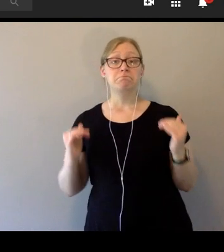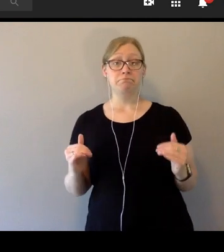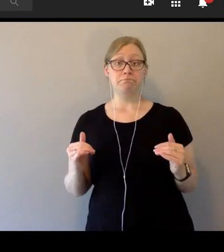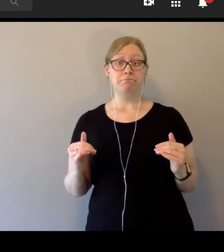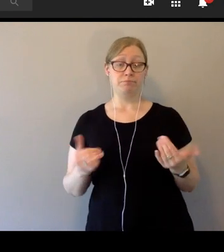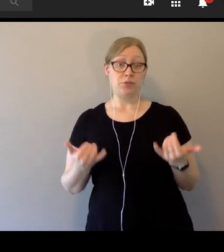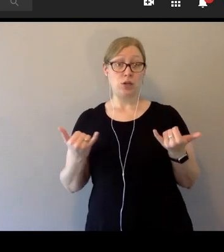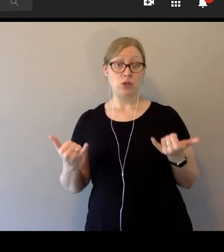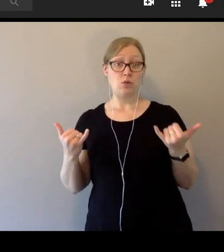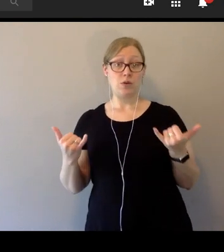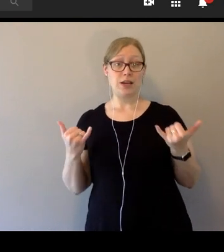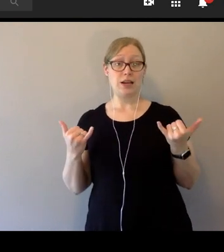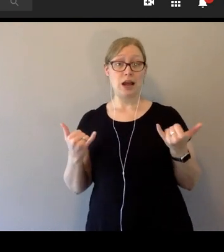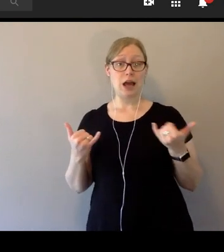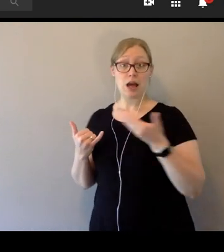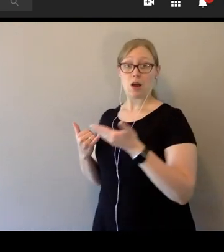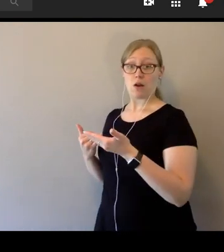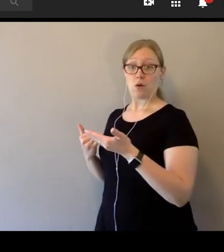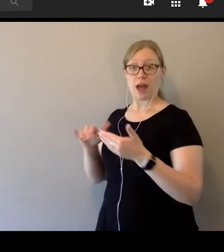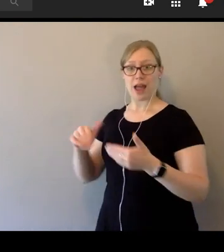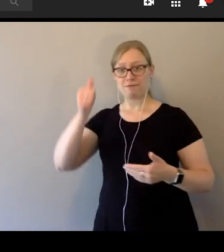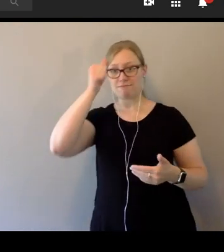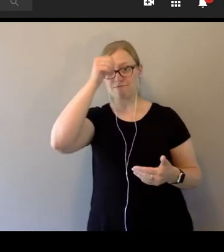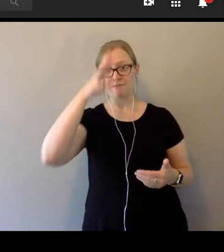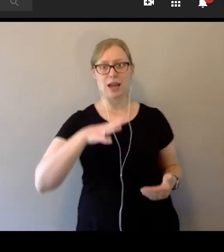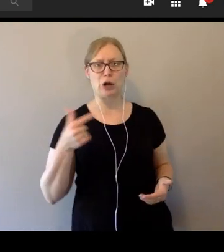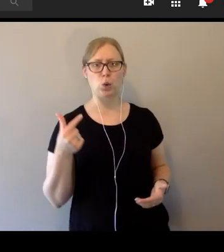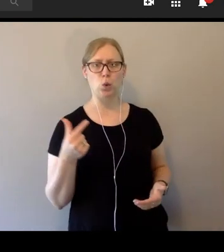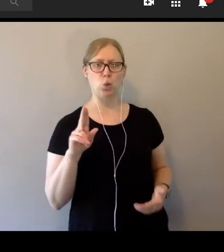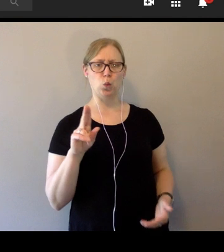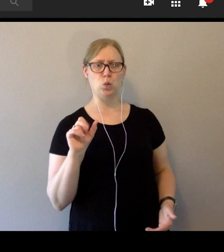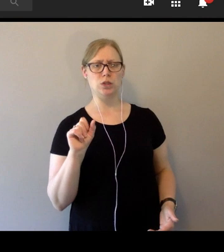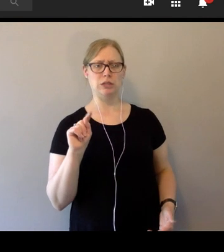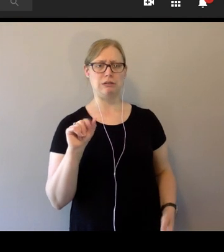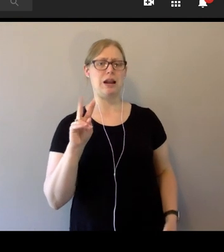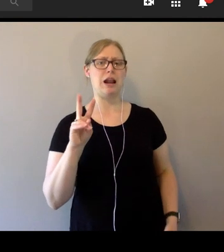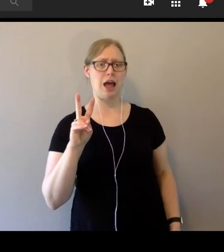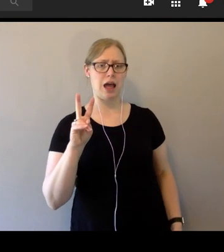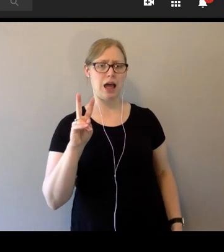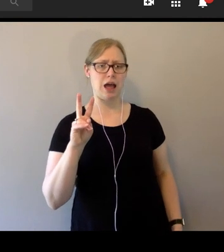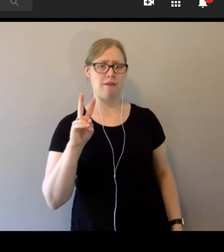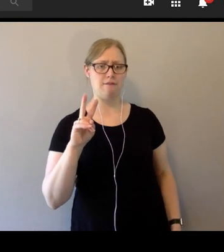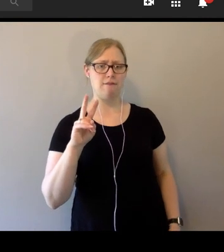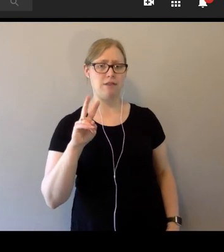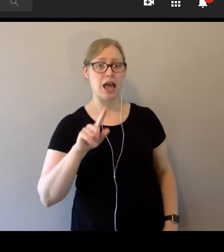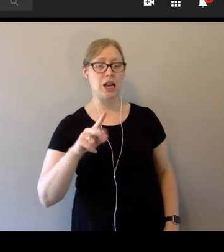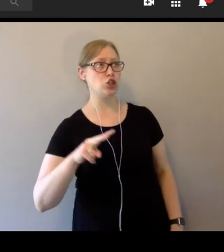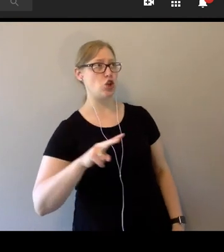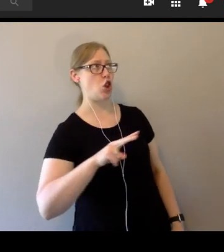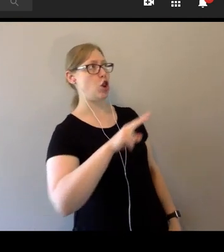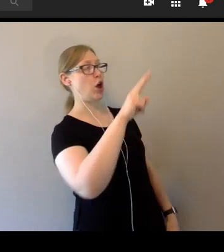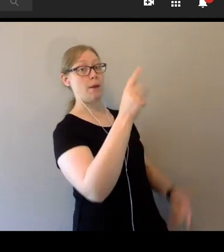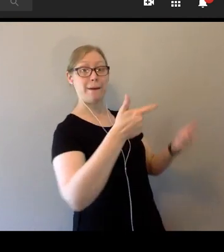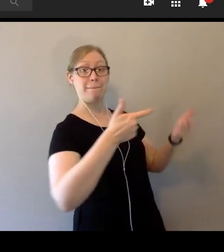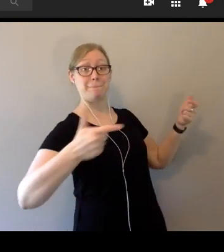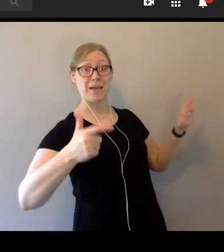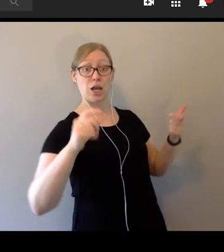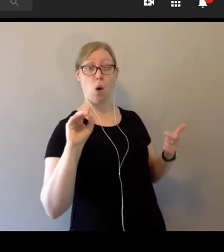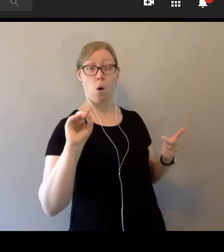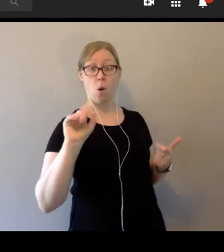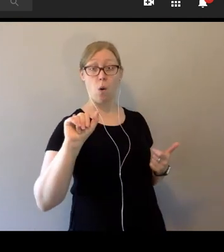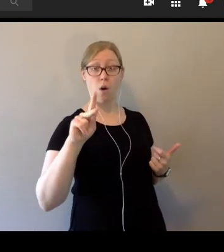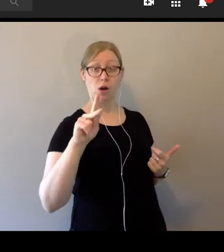So now we have this guy, Gustav, I guess, and he's looking up in a large oak tree. His eyes are 5 feet